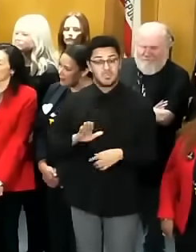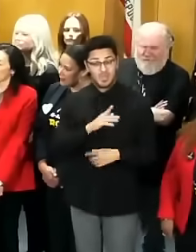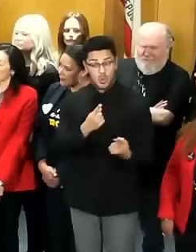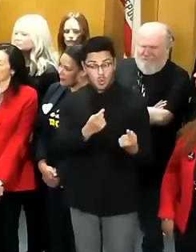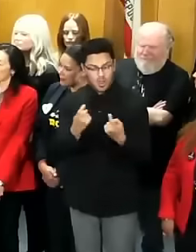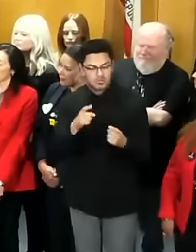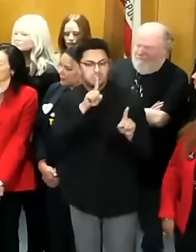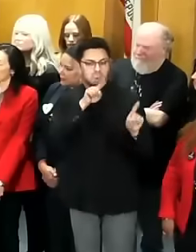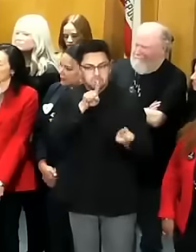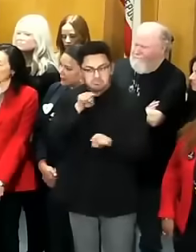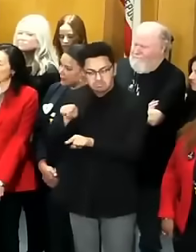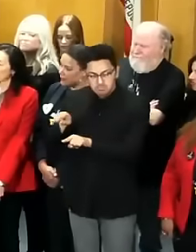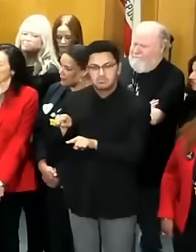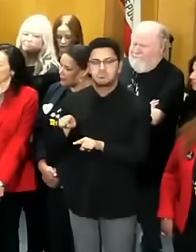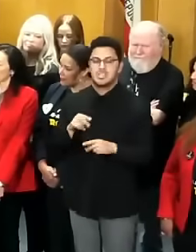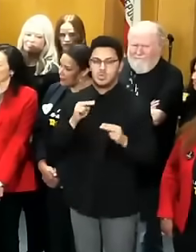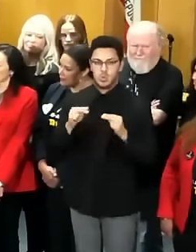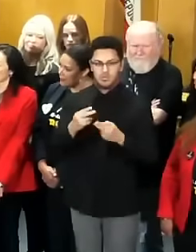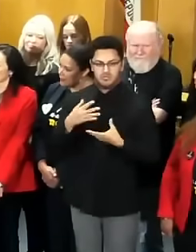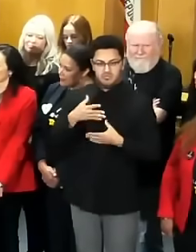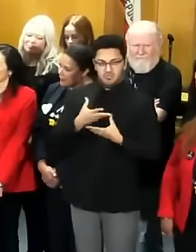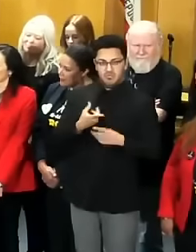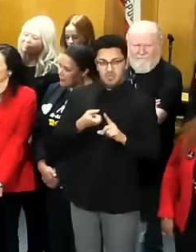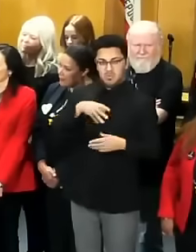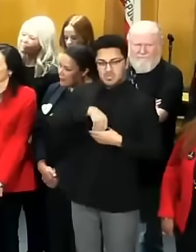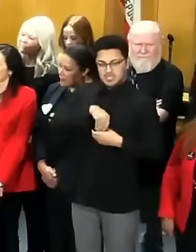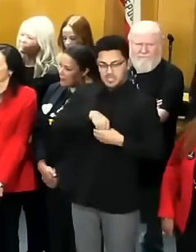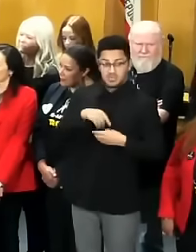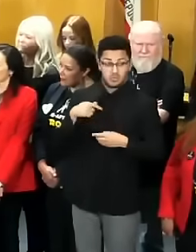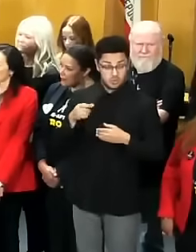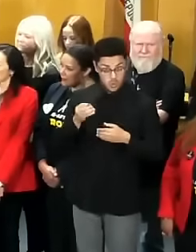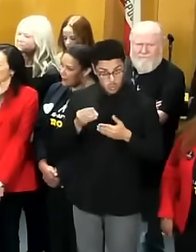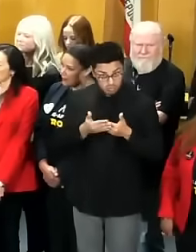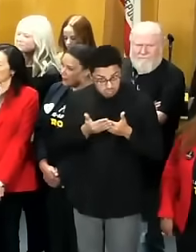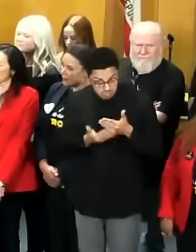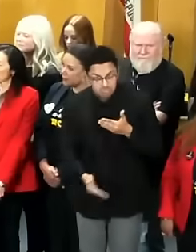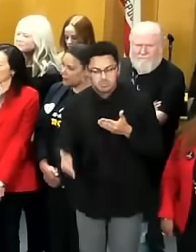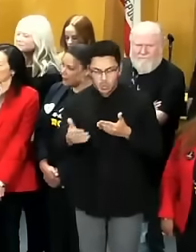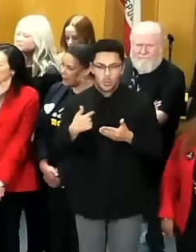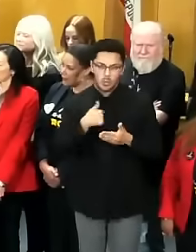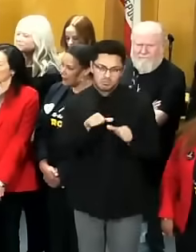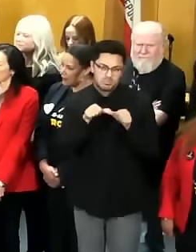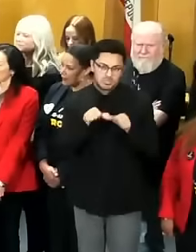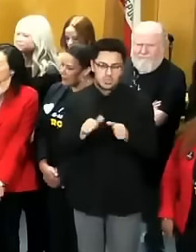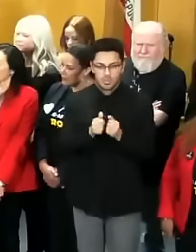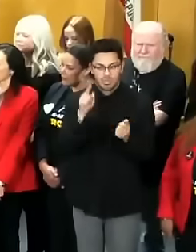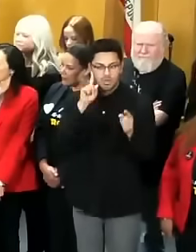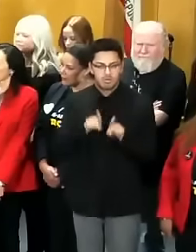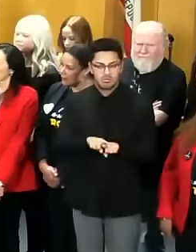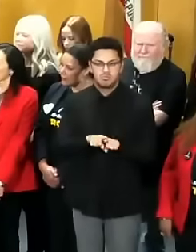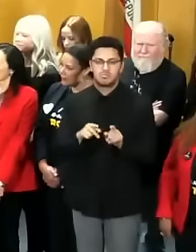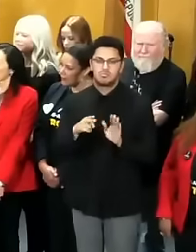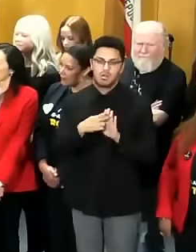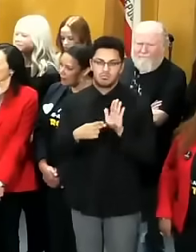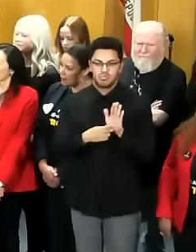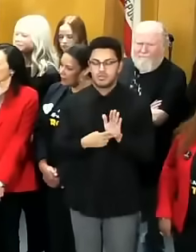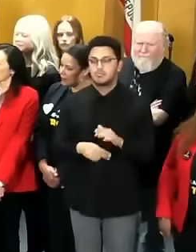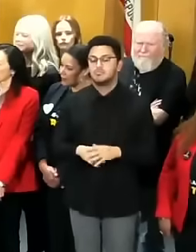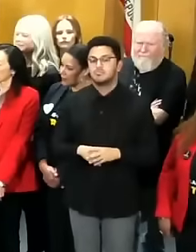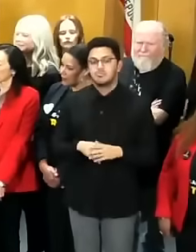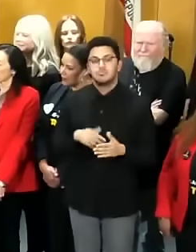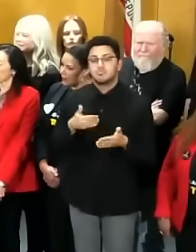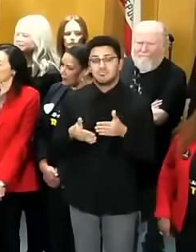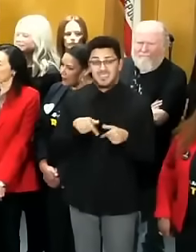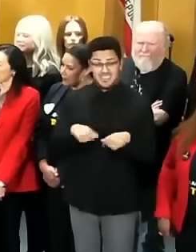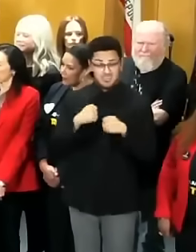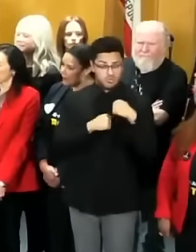our ratification vote in from our members so that we can all move forward with this contract. And the fact of the matter is, whether it's in this structure or